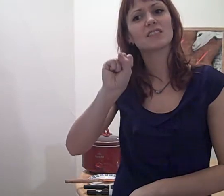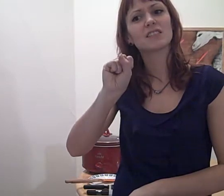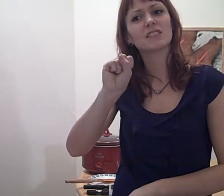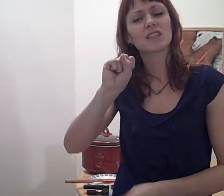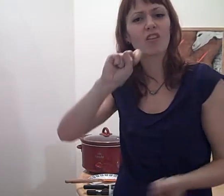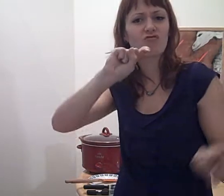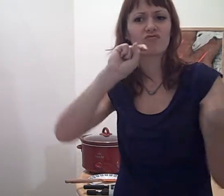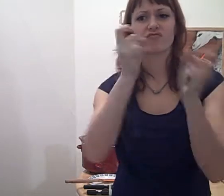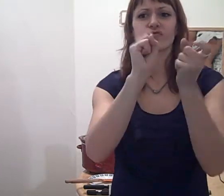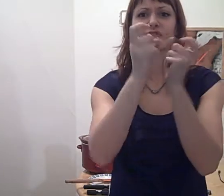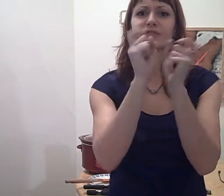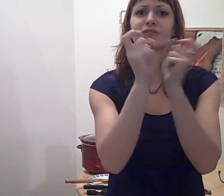with this?